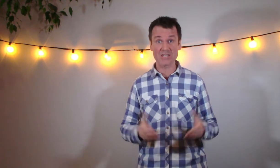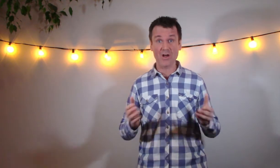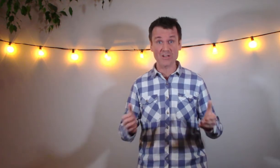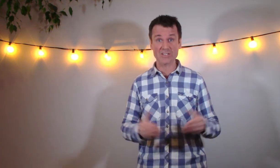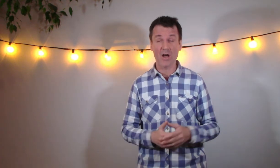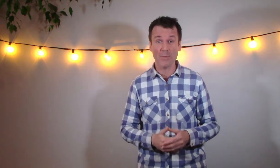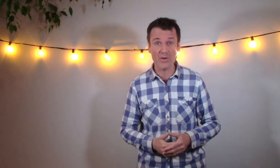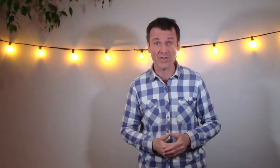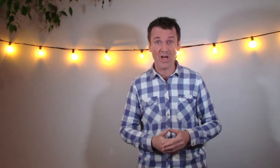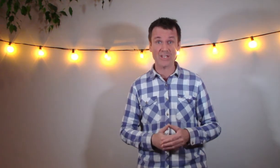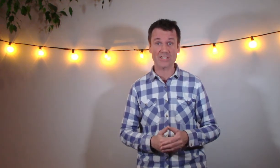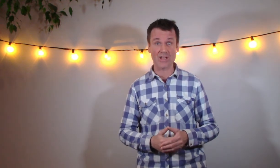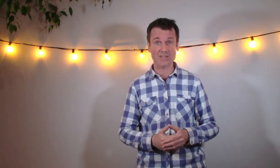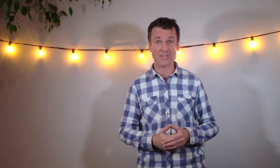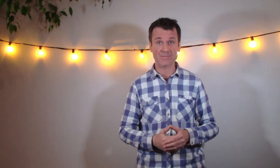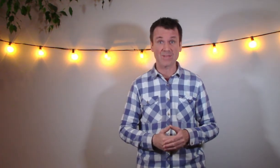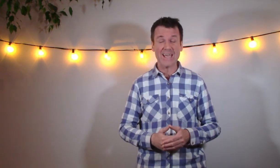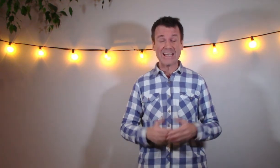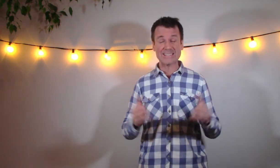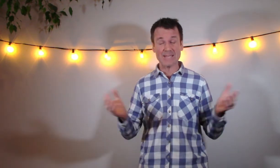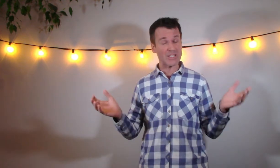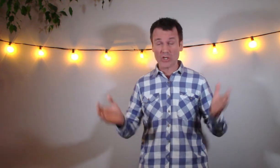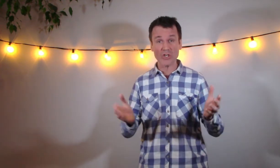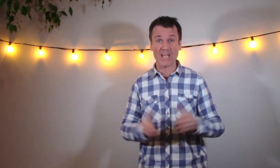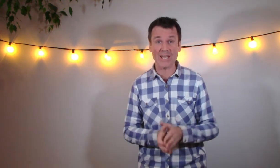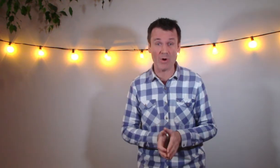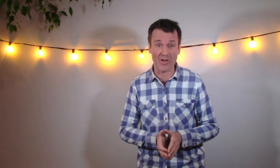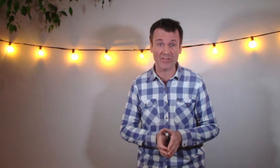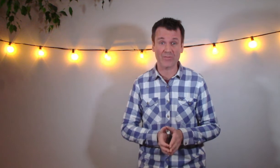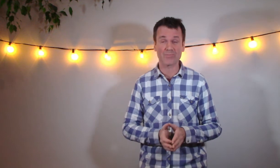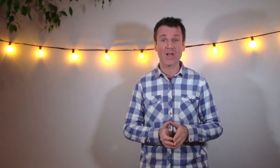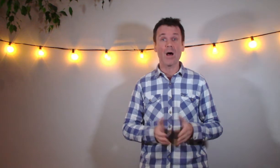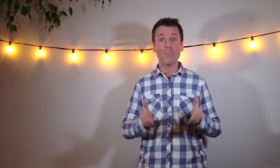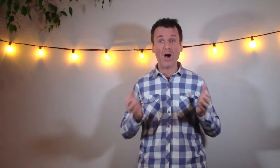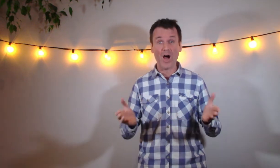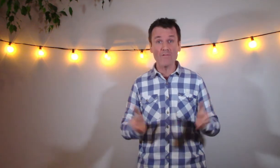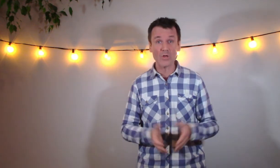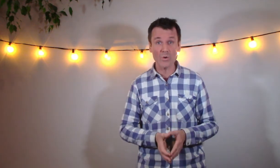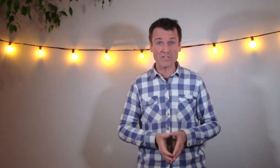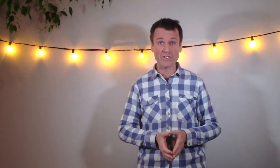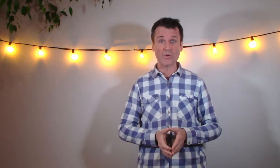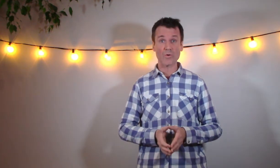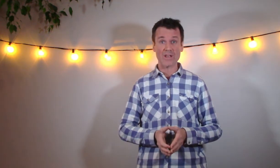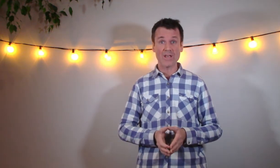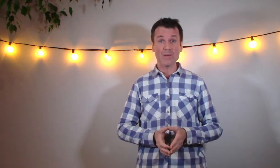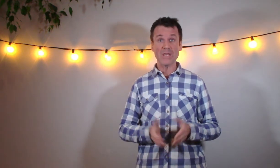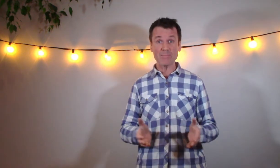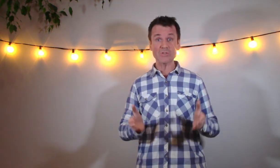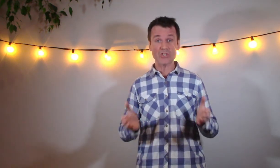lost both her sons. It seems it couldn't get any worse. But over the course of the story, people's